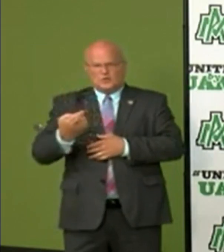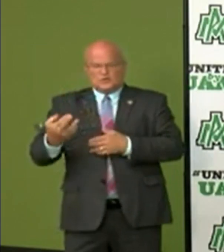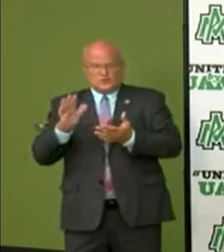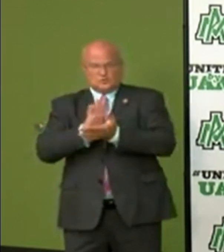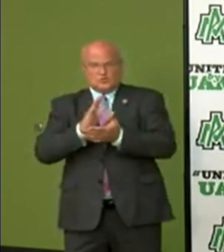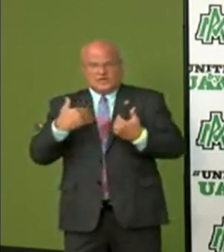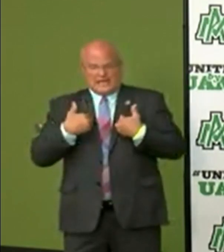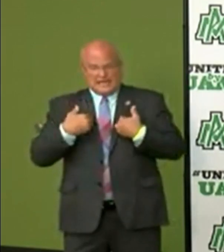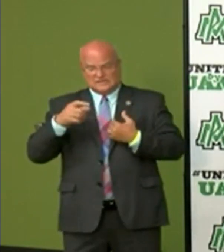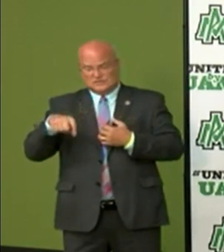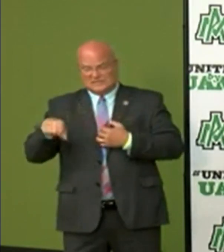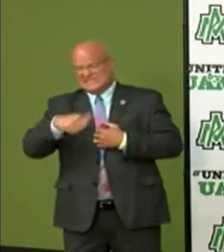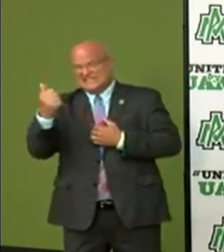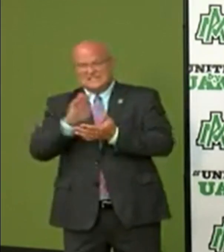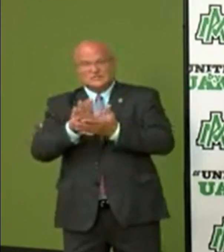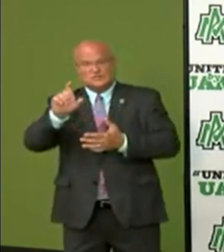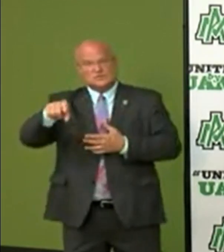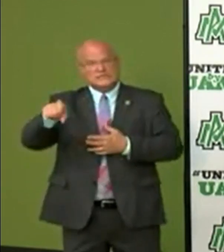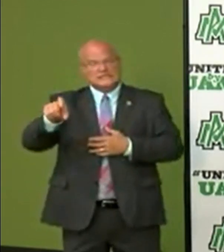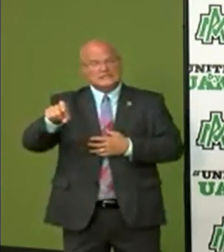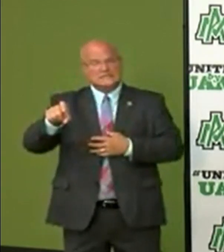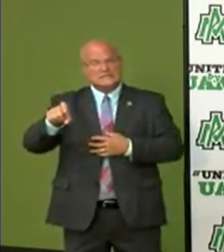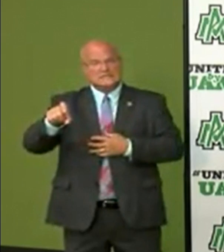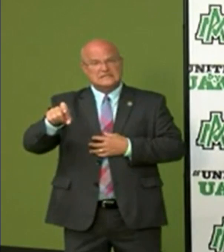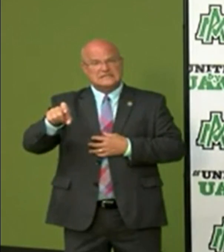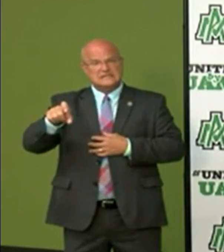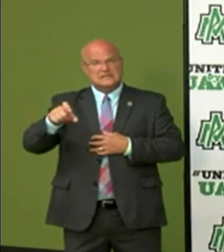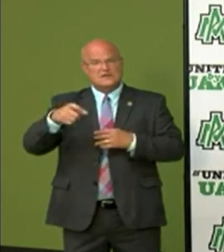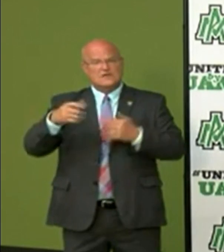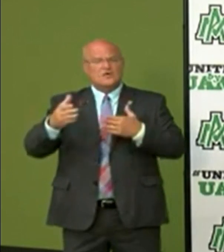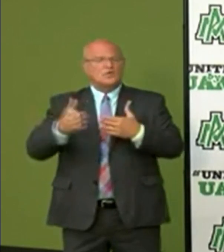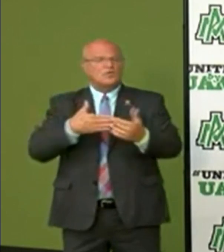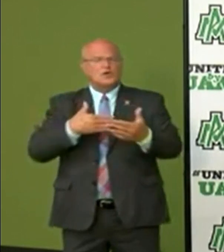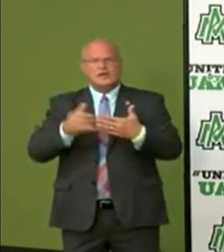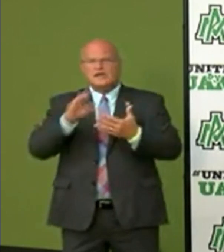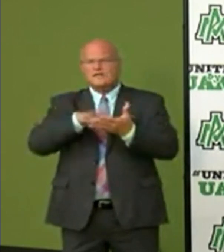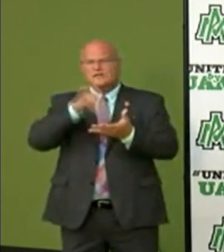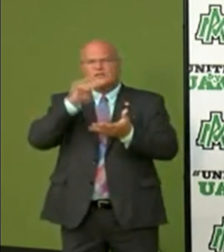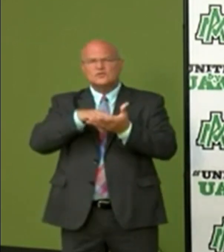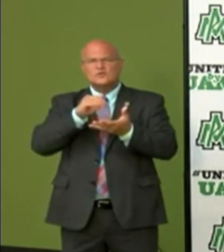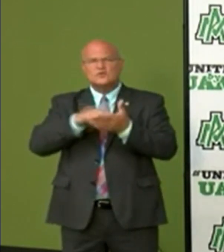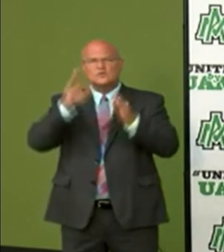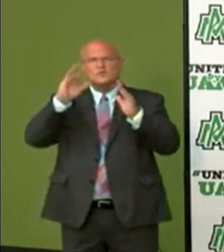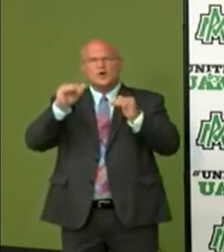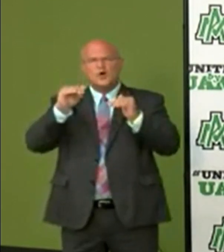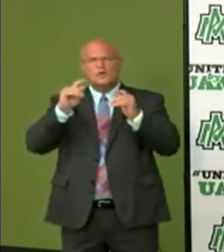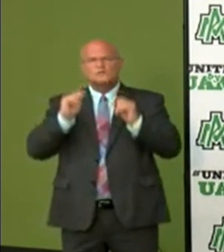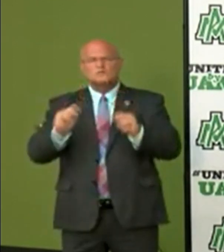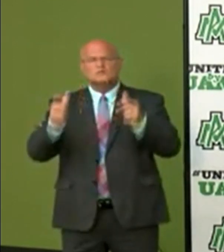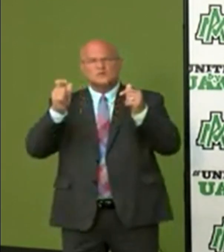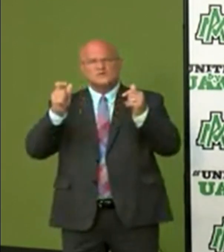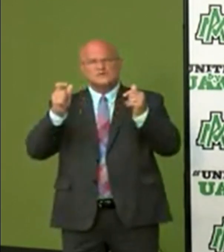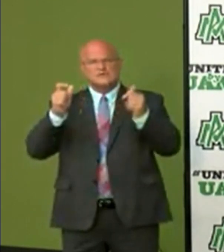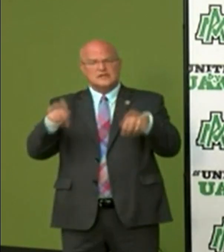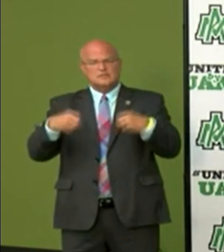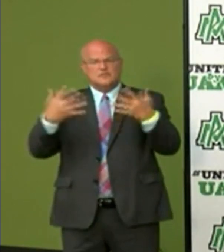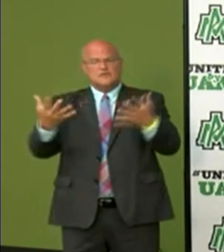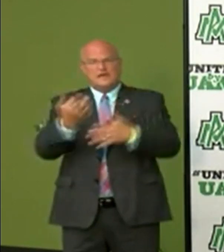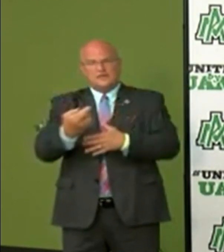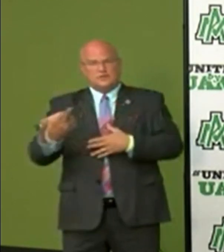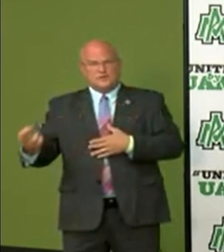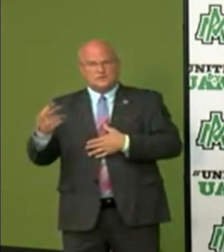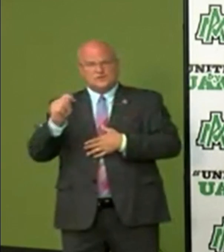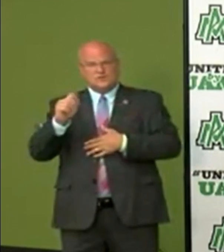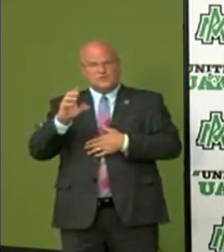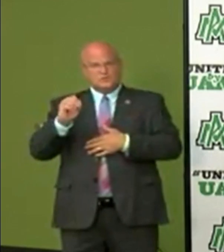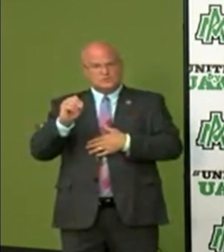school need or any school in Arkansas needs, from whatever you learned, do you hope to be able to swiftly provide those resources